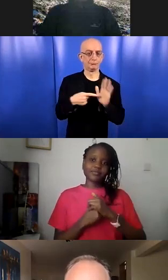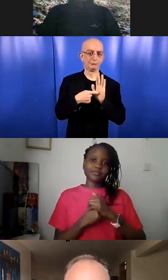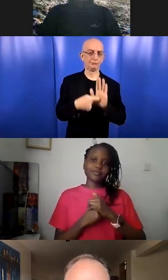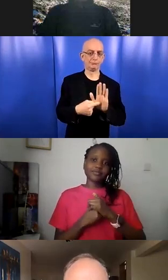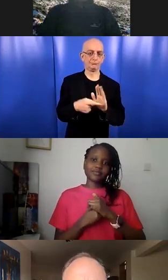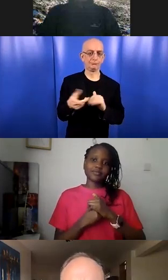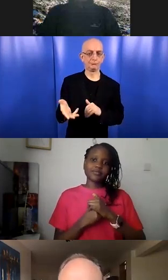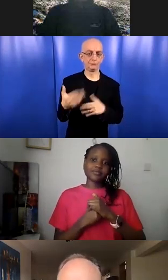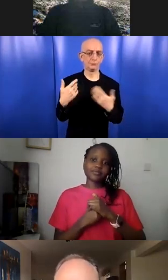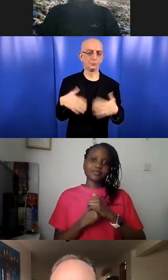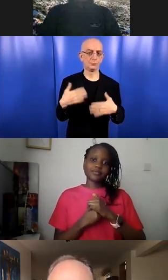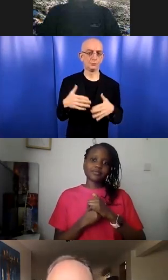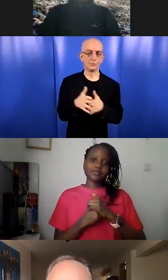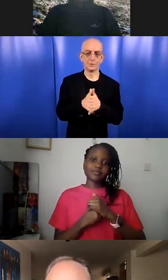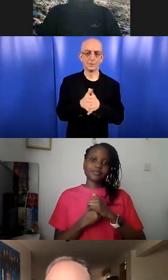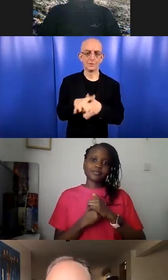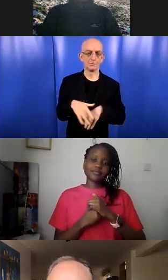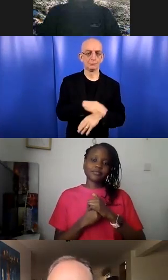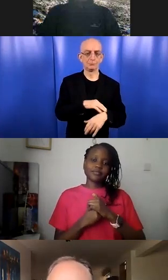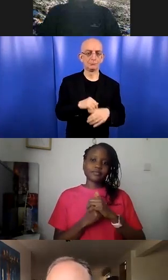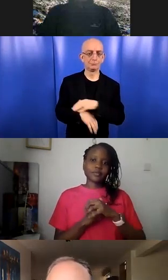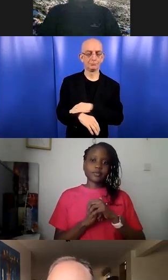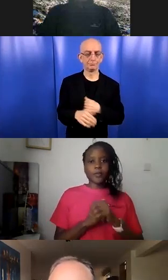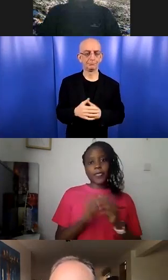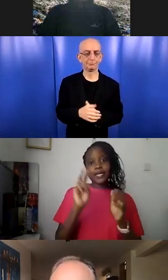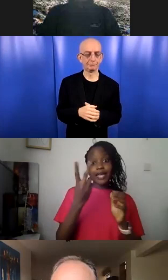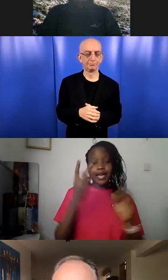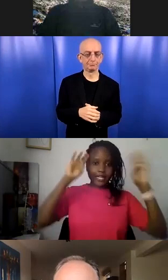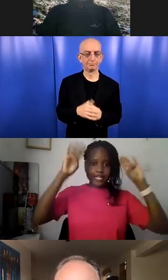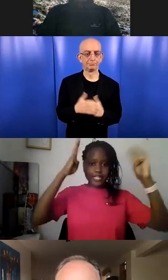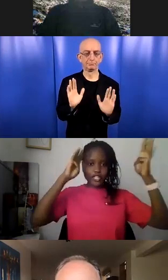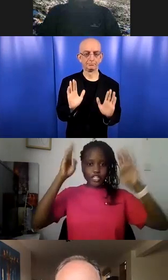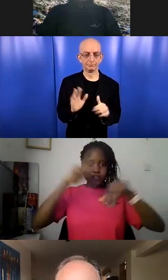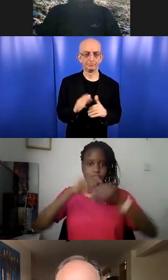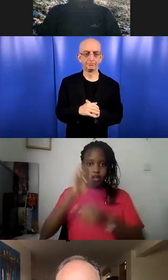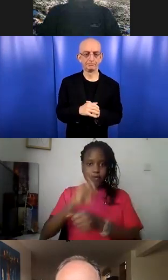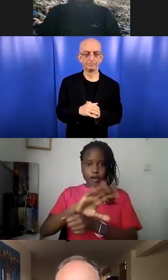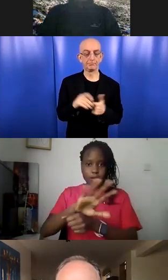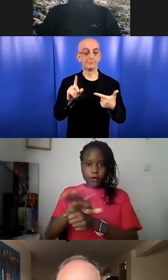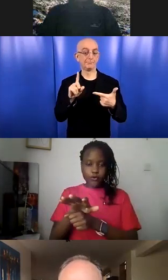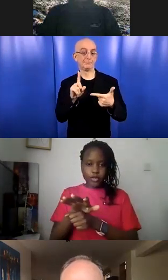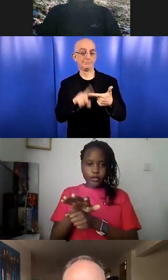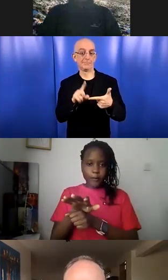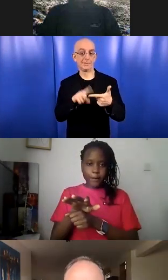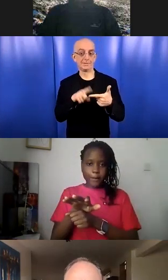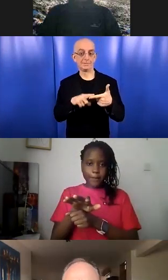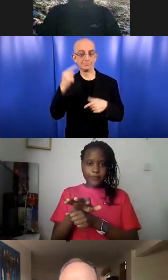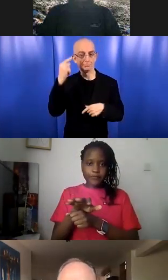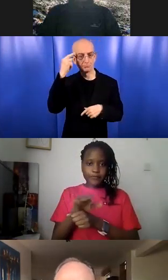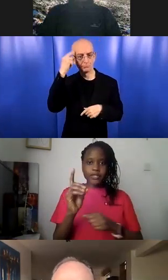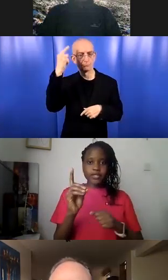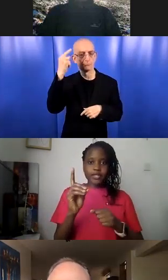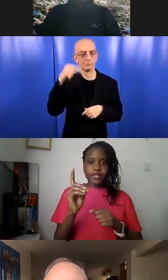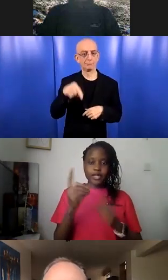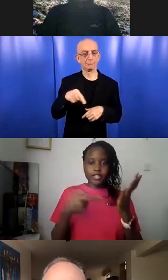there we go. A second initiative during COVID-19 is our digital essay